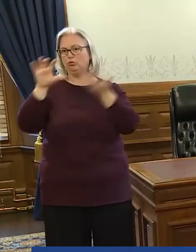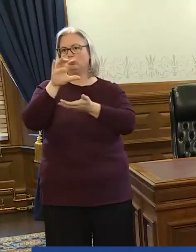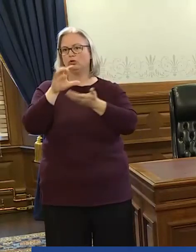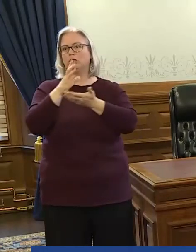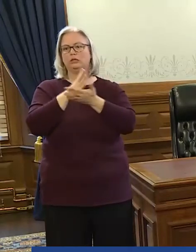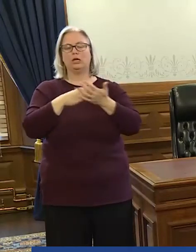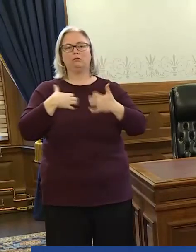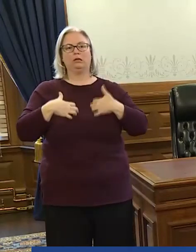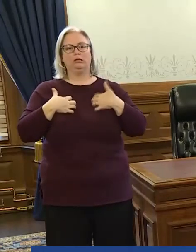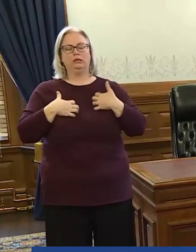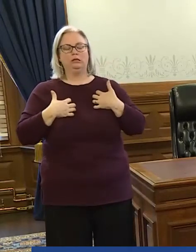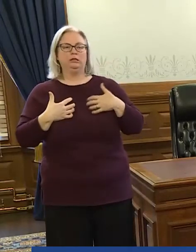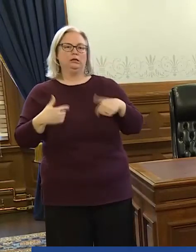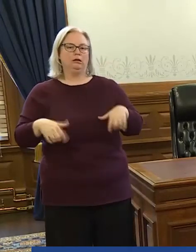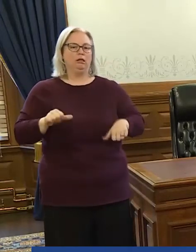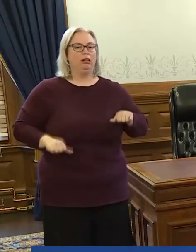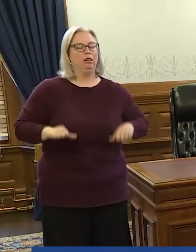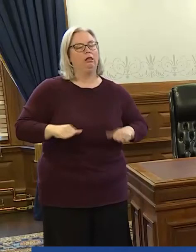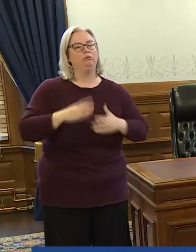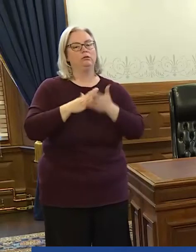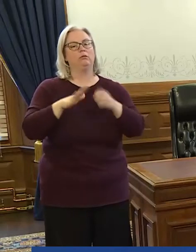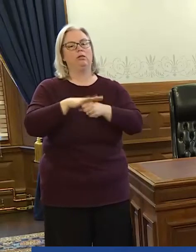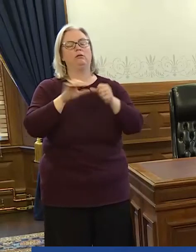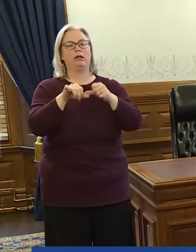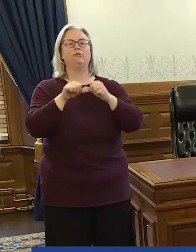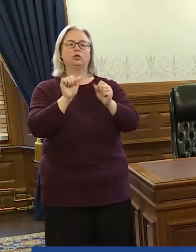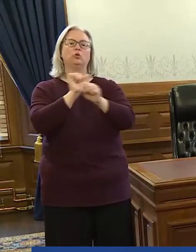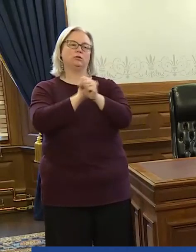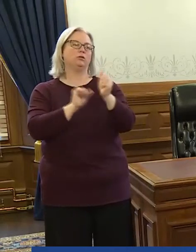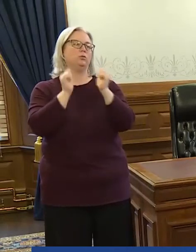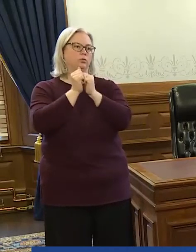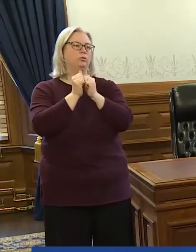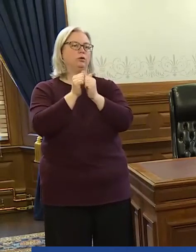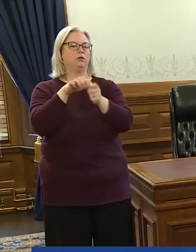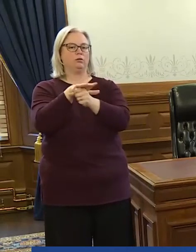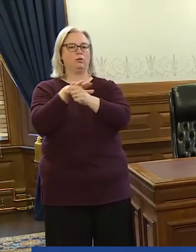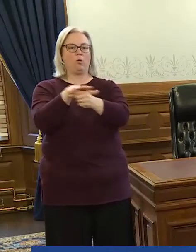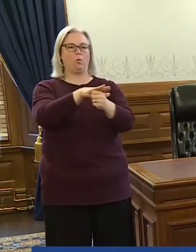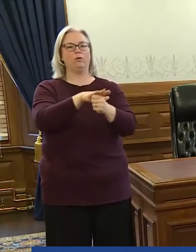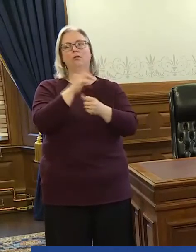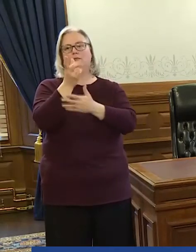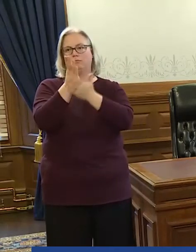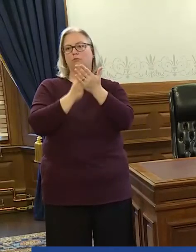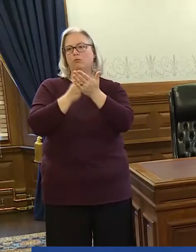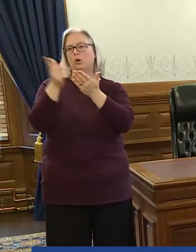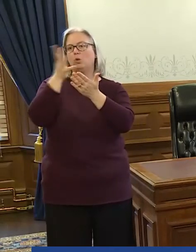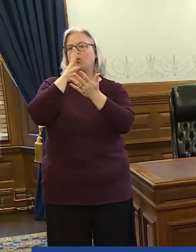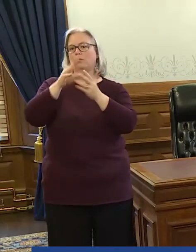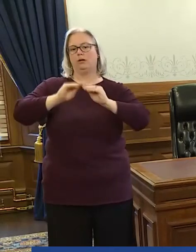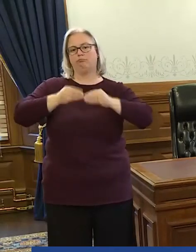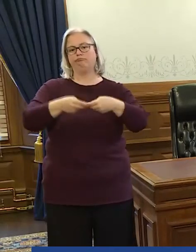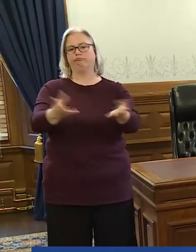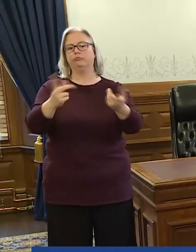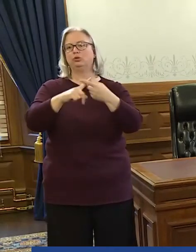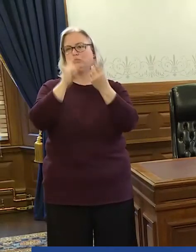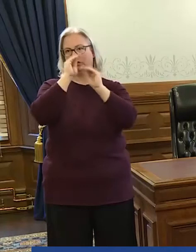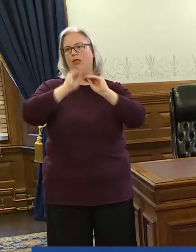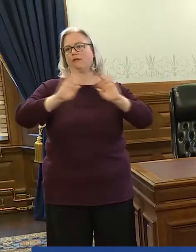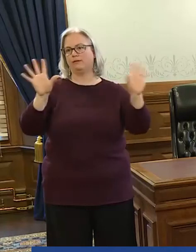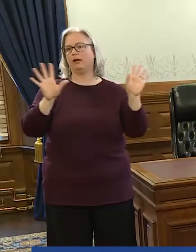some angst in local areas. So we're working with our locals, and that's part of what we'll be putting out to